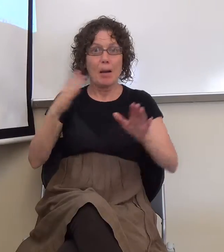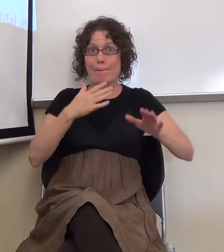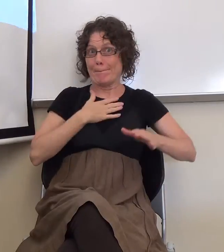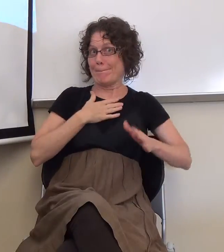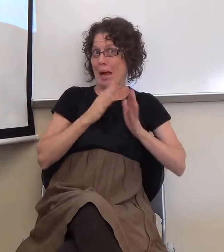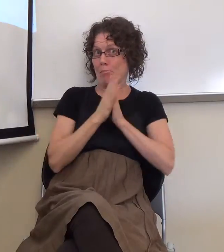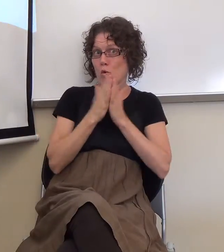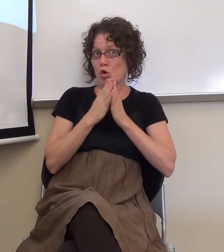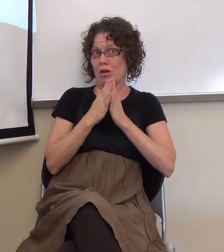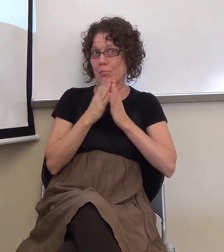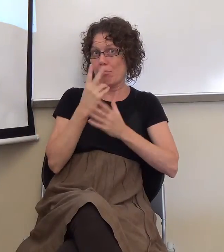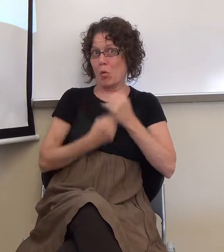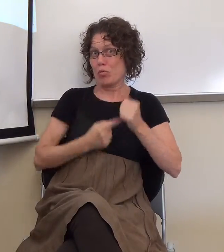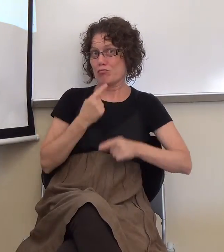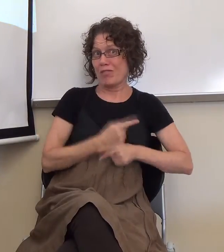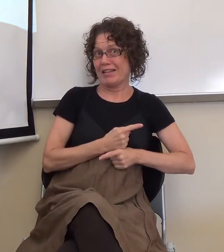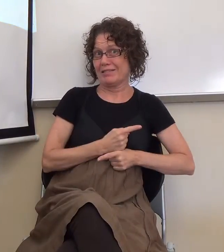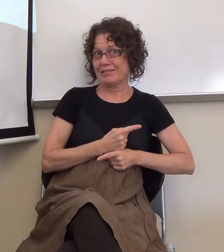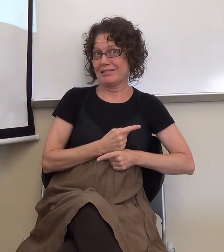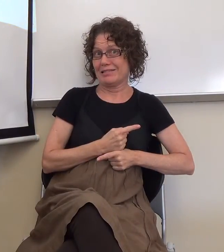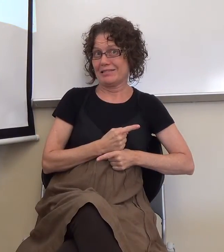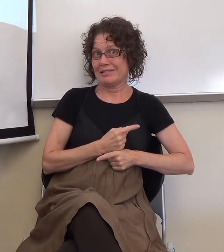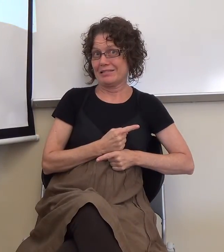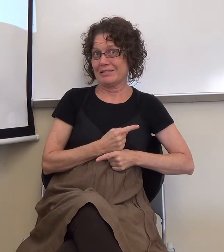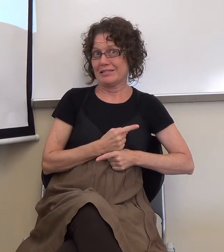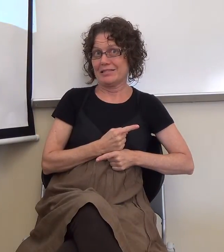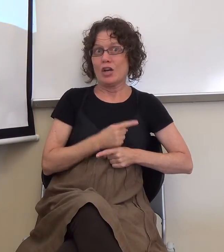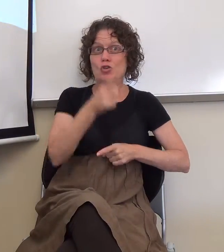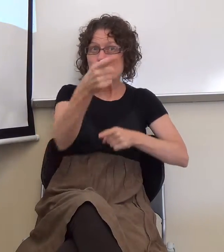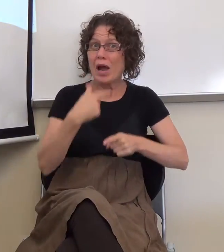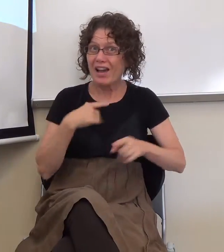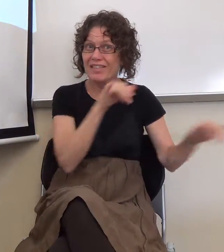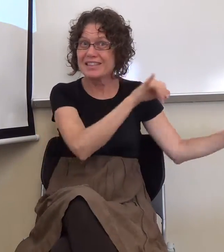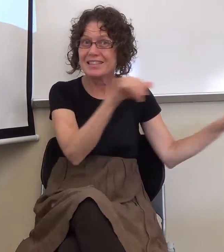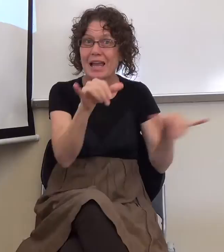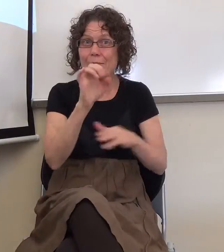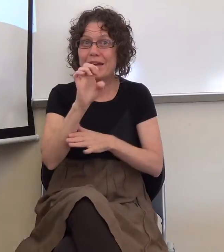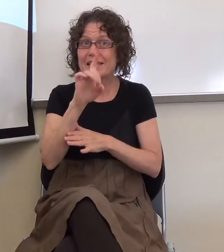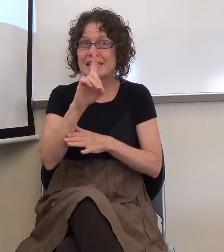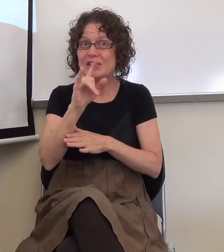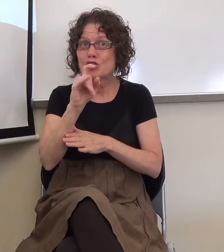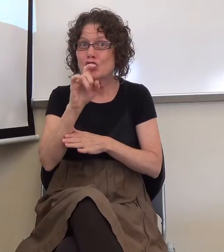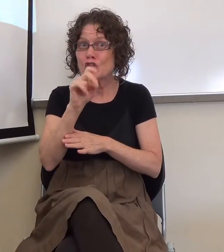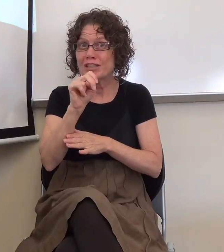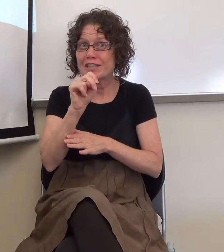book. It's in this book. Do you have this edition? Or do you have a different